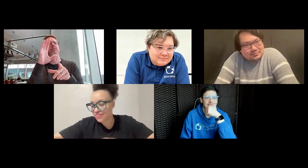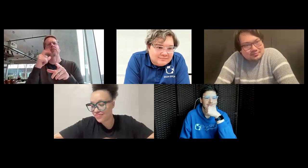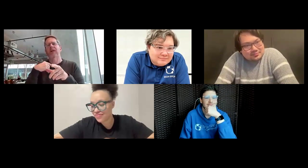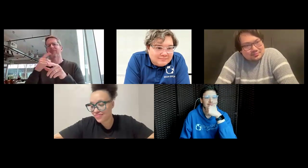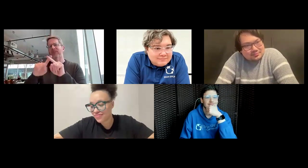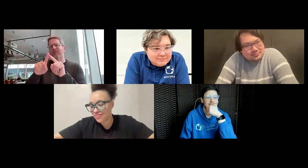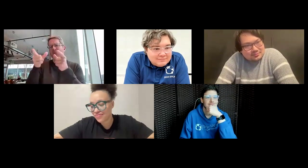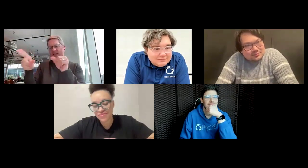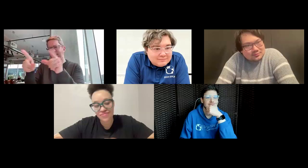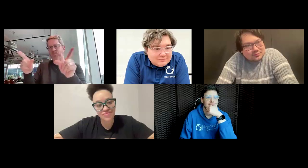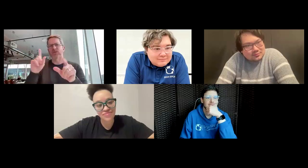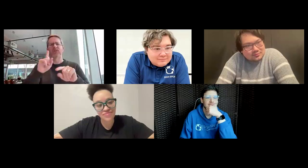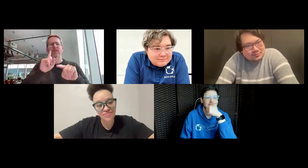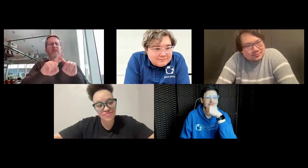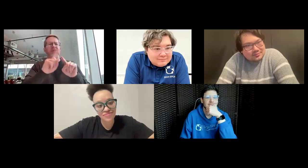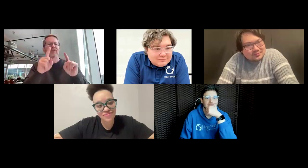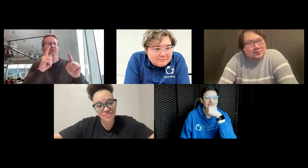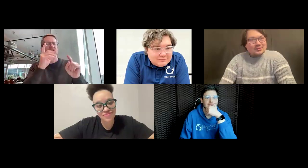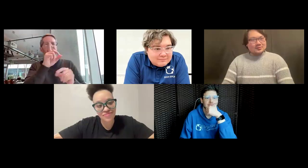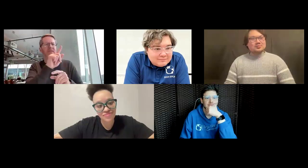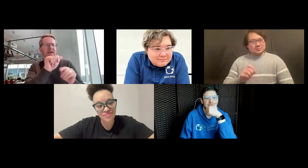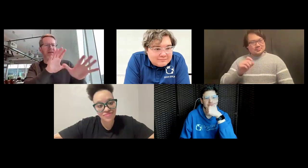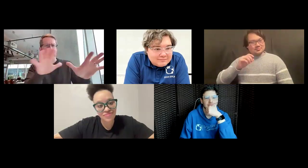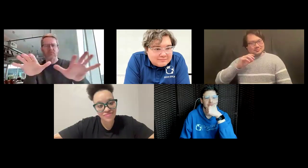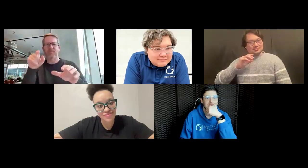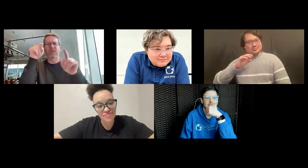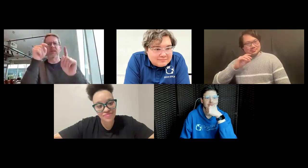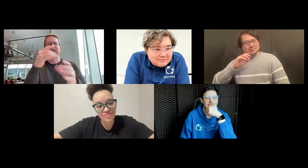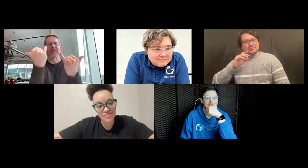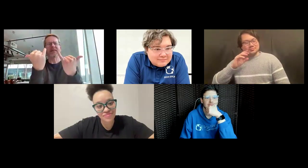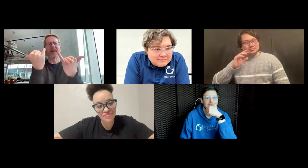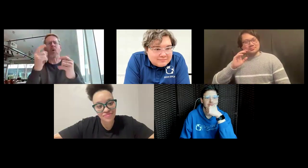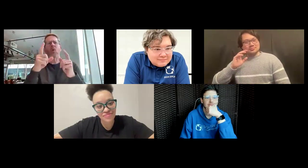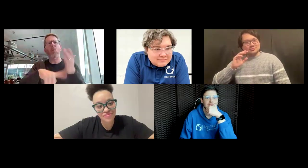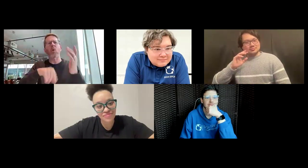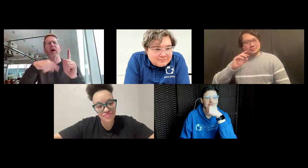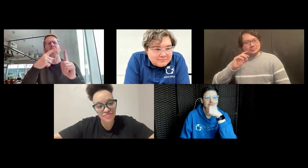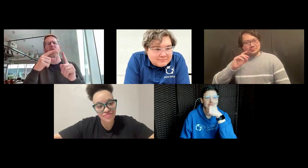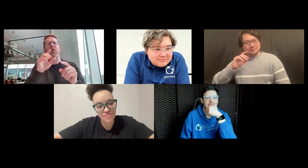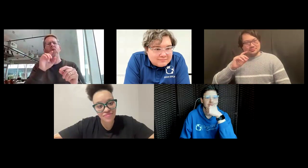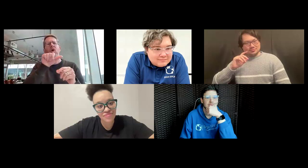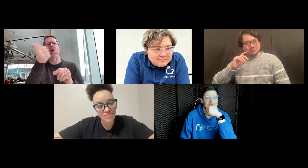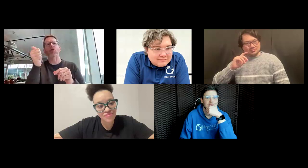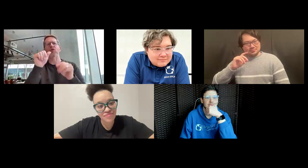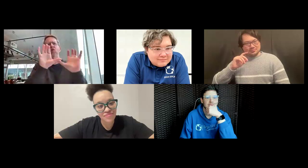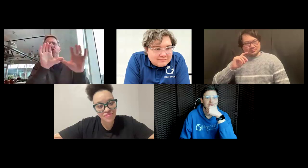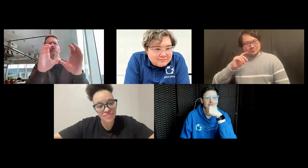expertise right now in the process, but it could become that way. And I think that with the languages and the data, I have a question